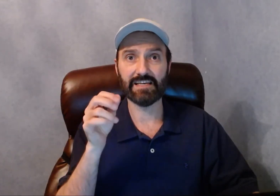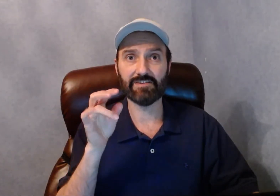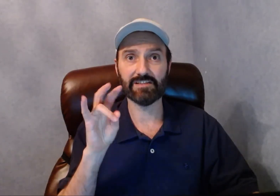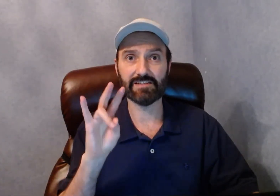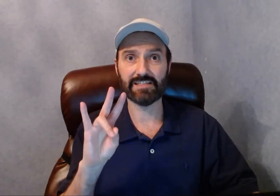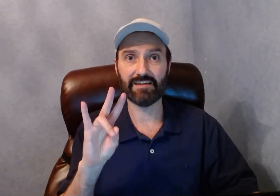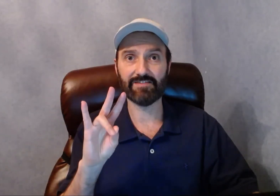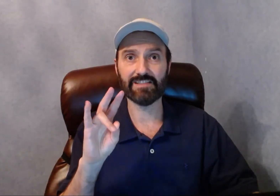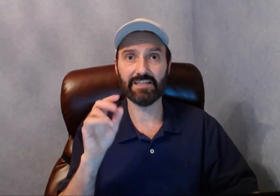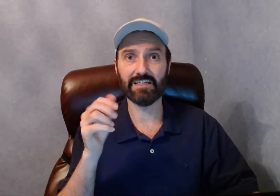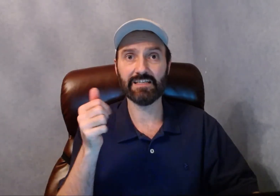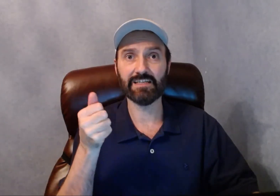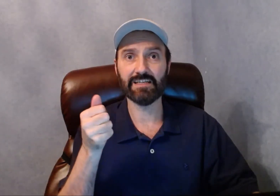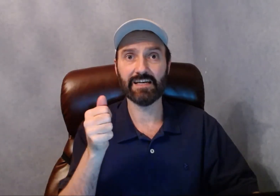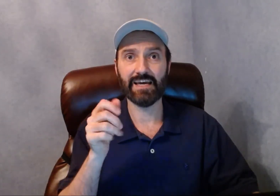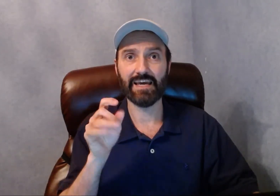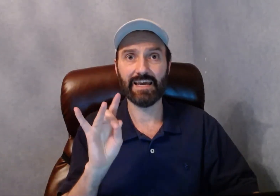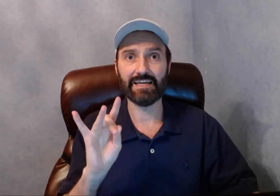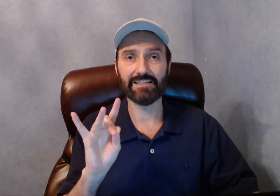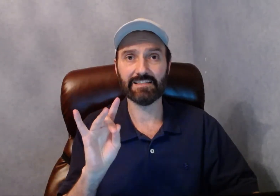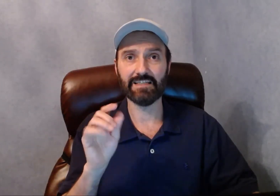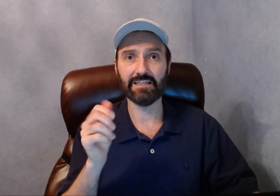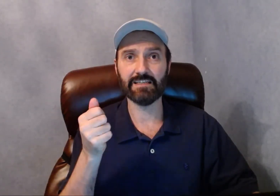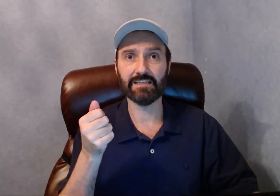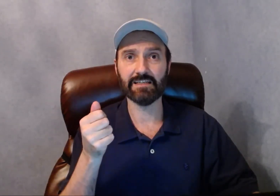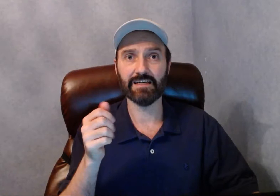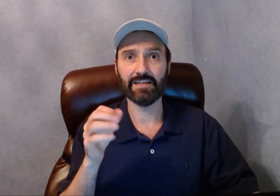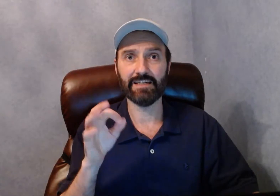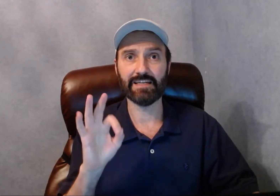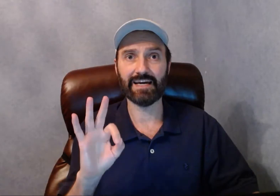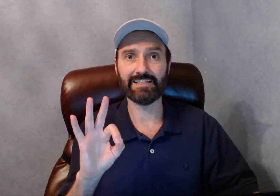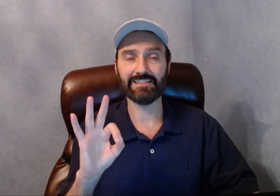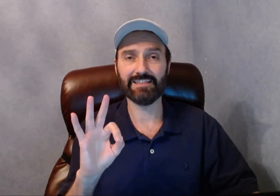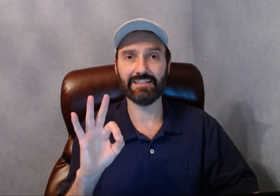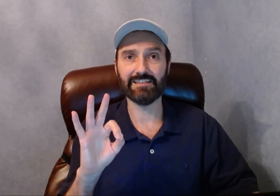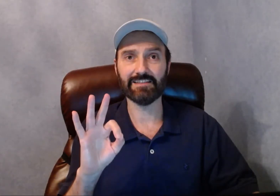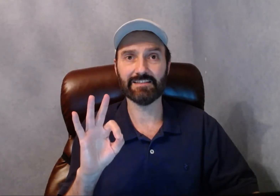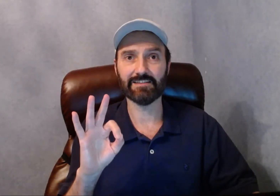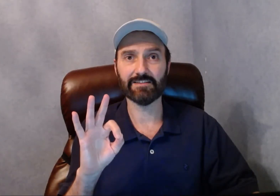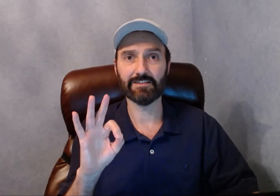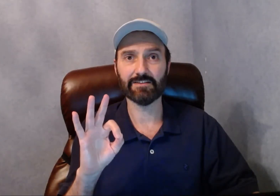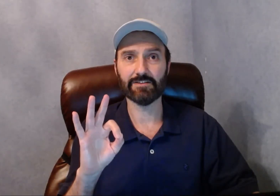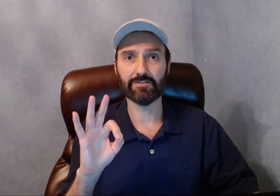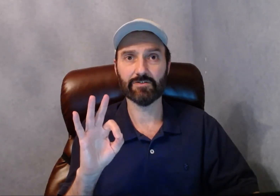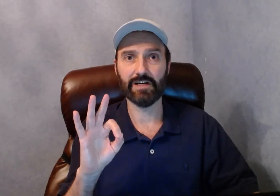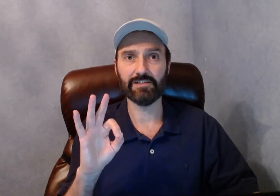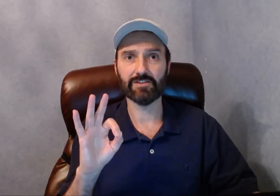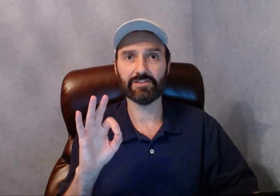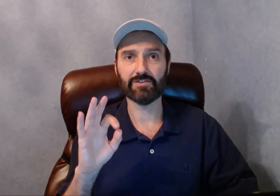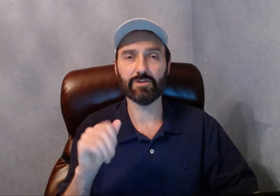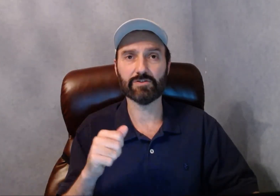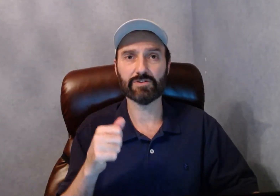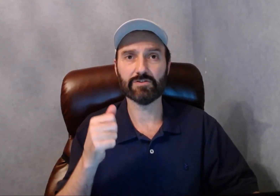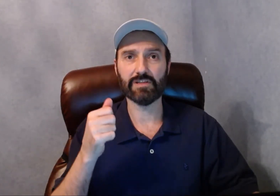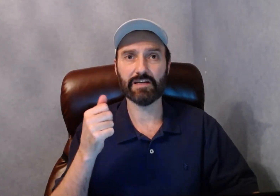is 17, 18, 19. Right? So let's do those that way